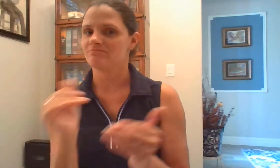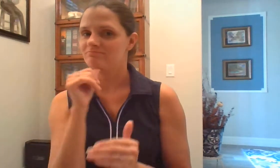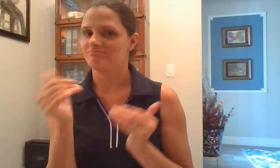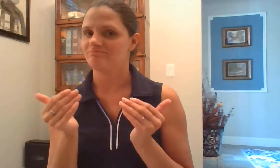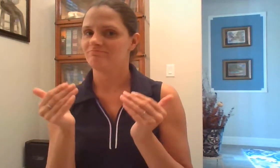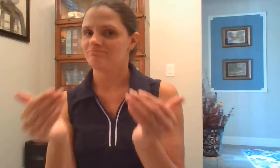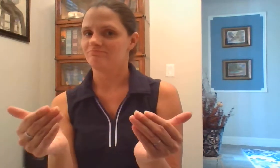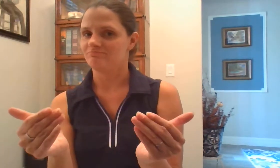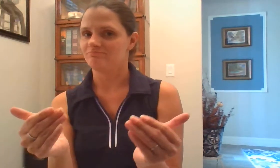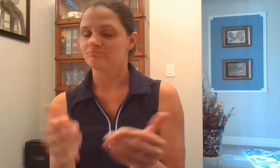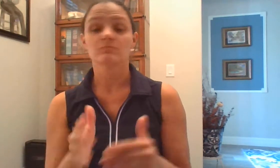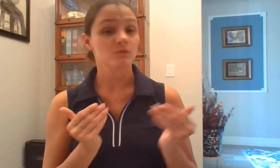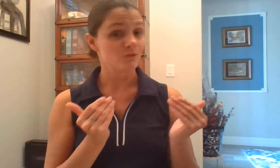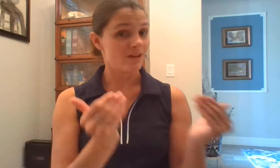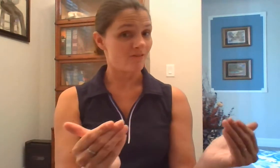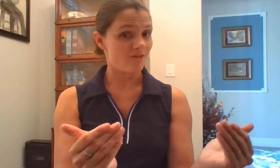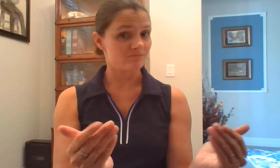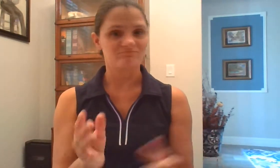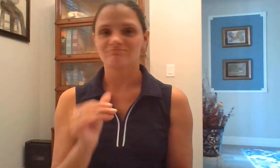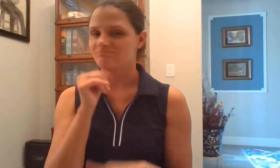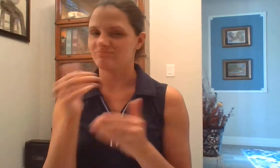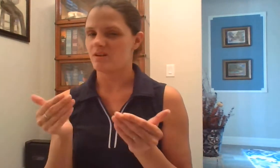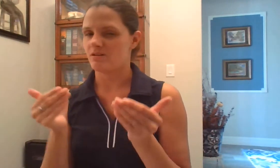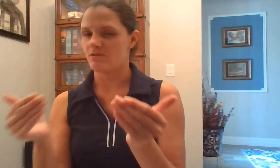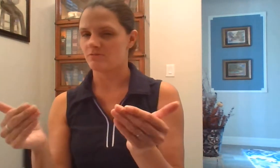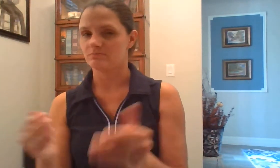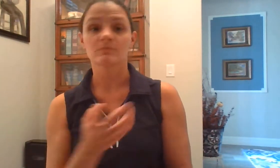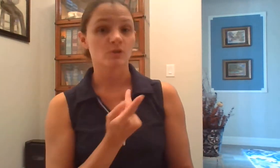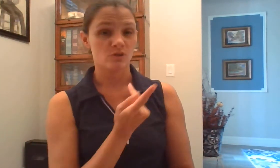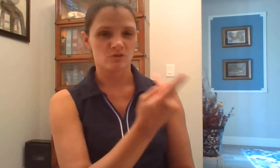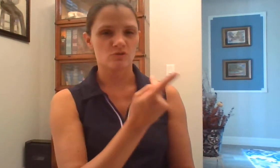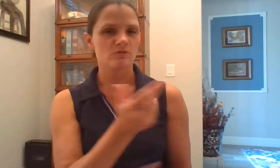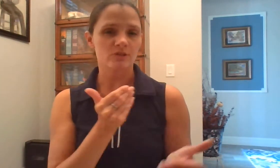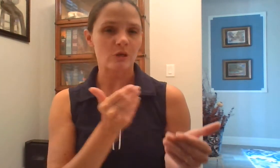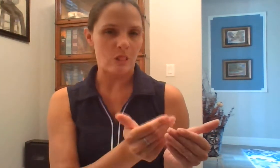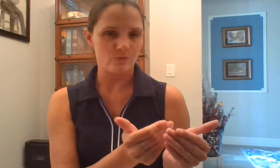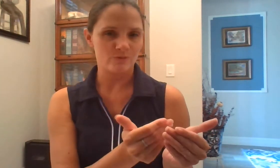two of us are close